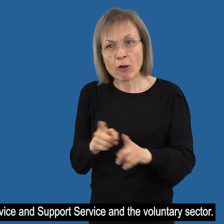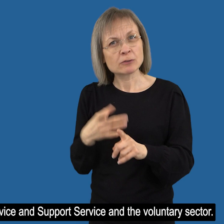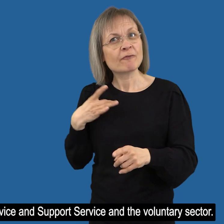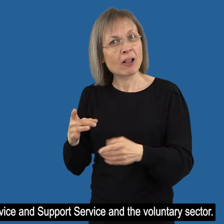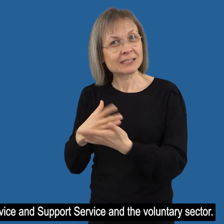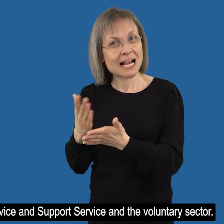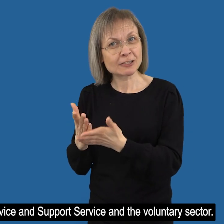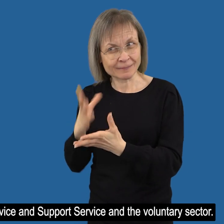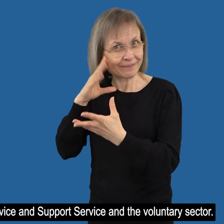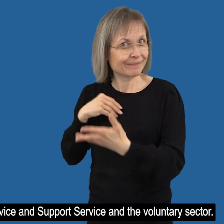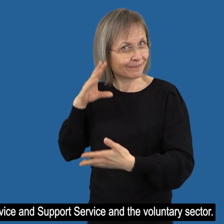sector.